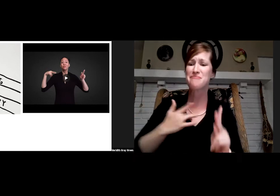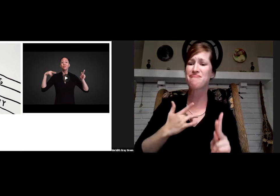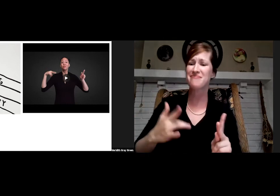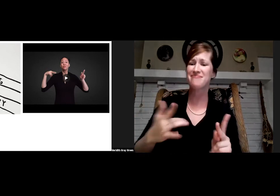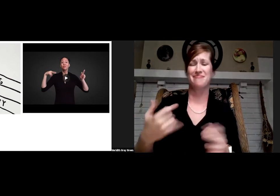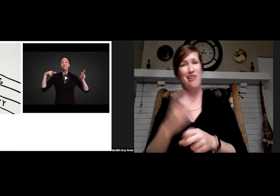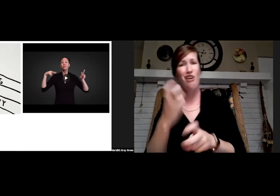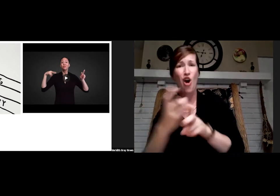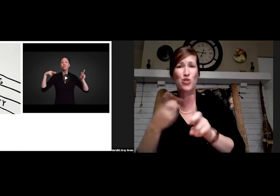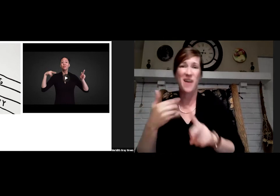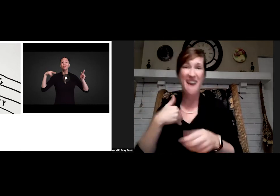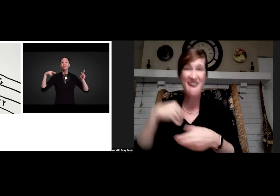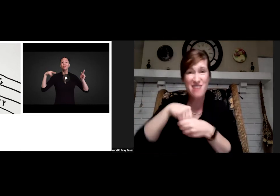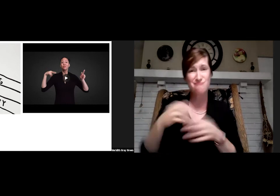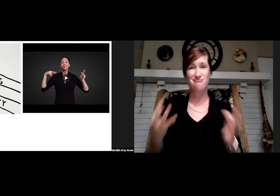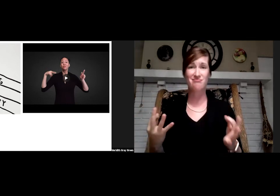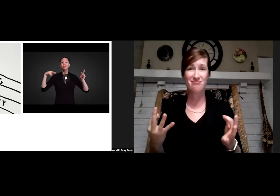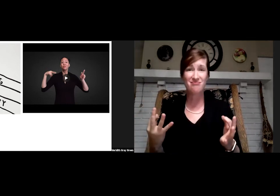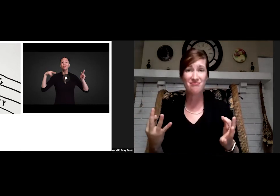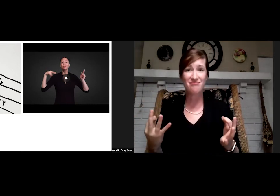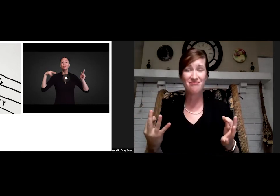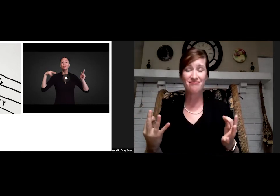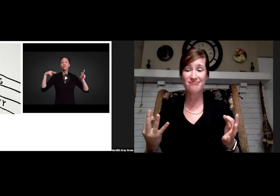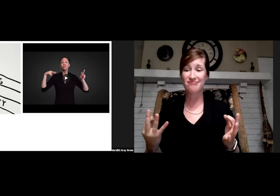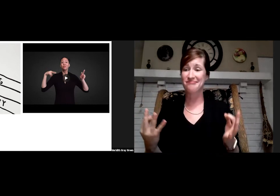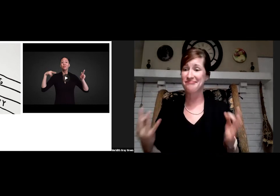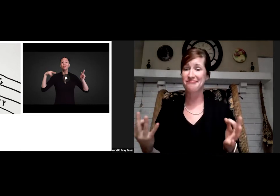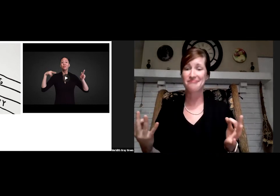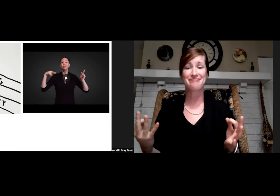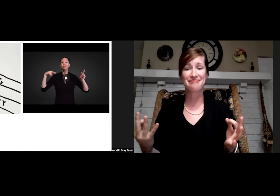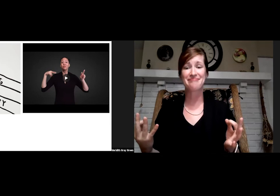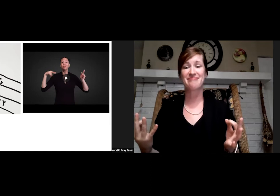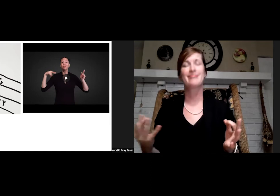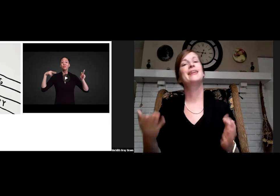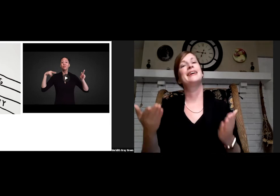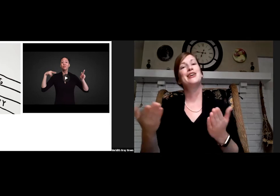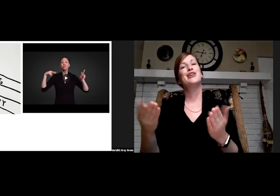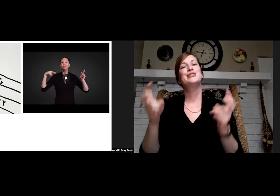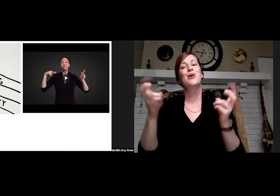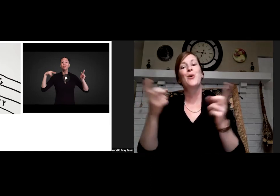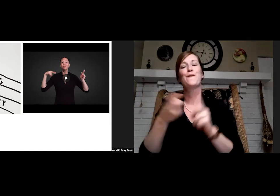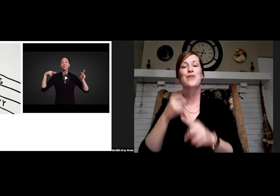that deaf people face, it makes it hard to have inner peace.